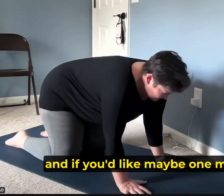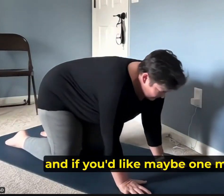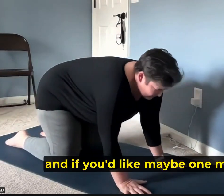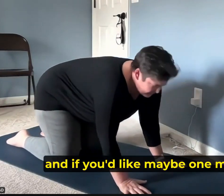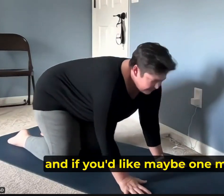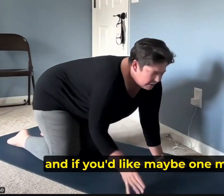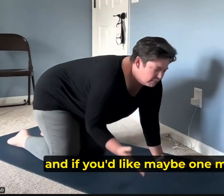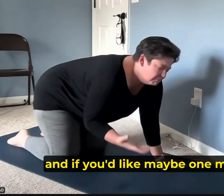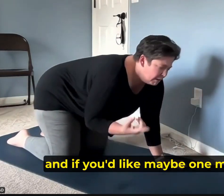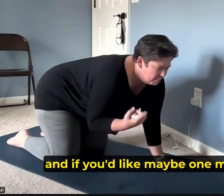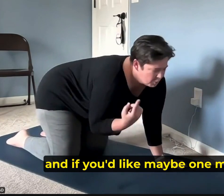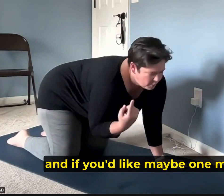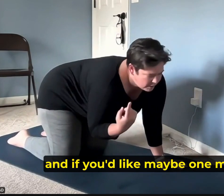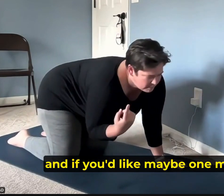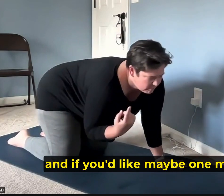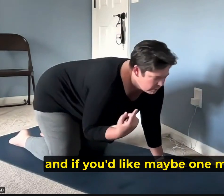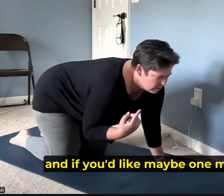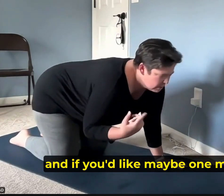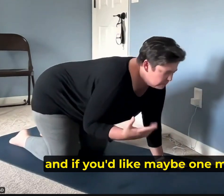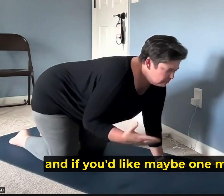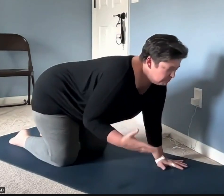And if you like, maybe 1 more.